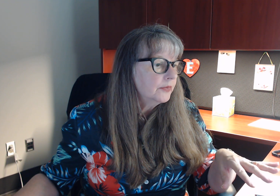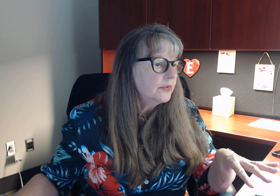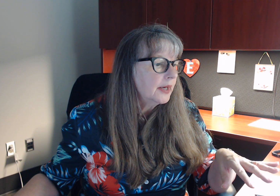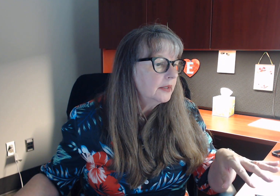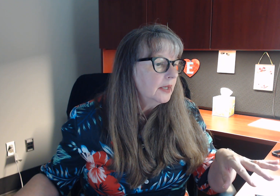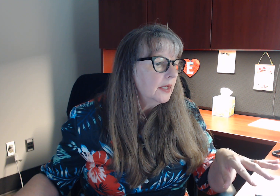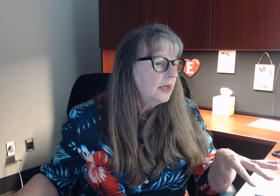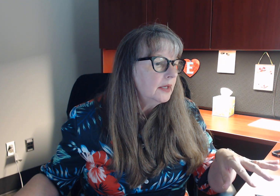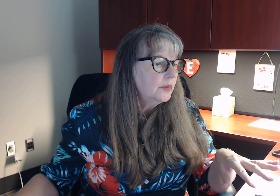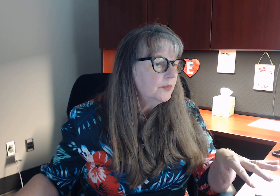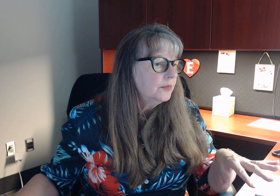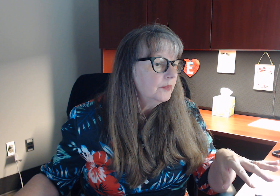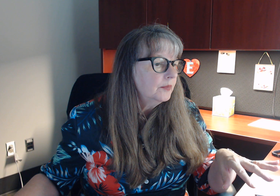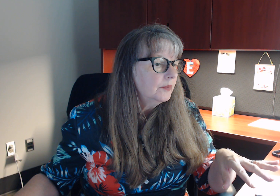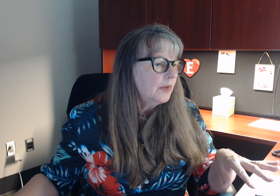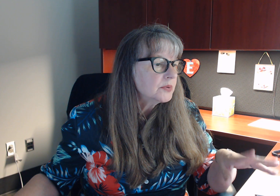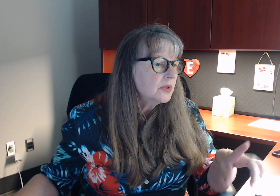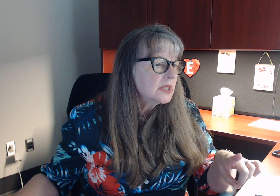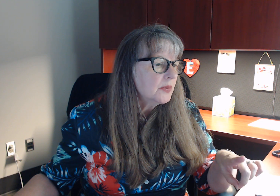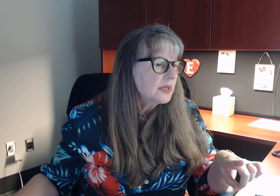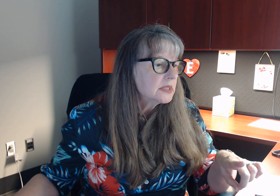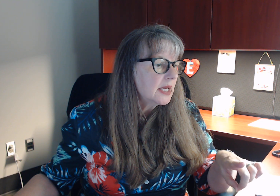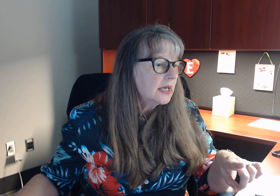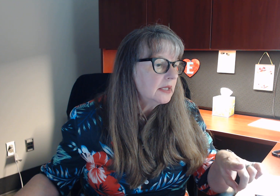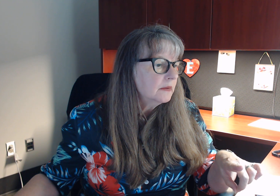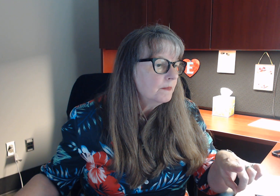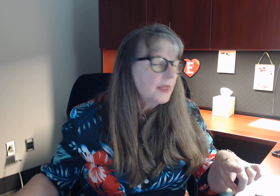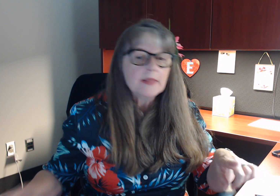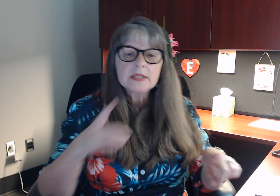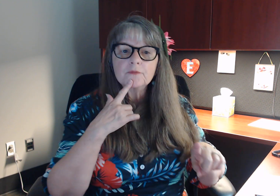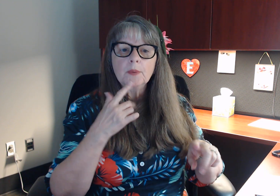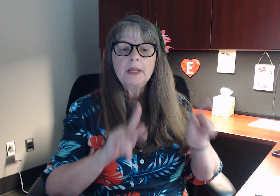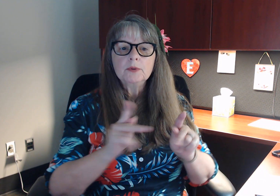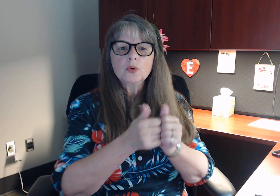that. I was going to say what they said. They said for people to